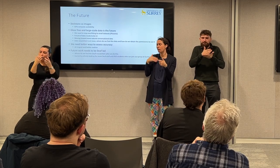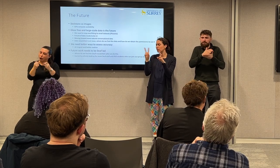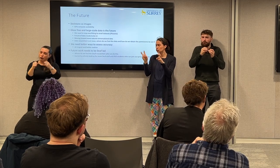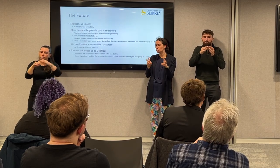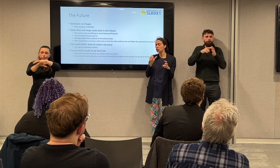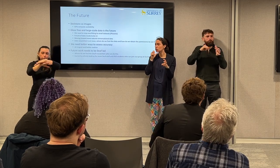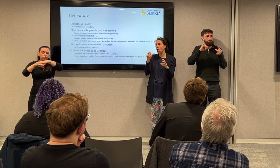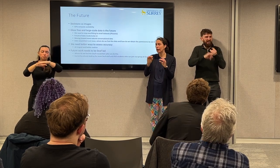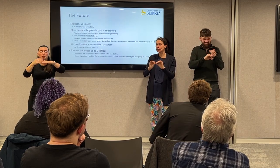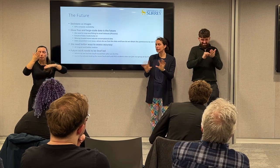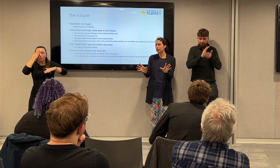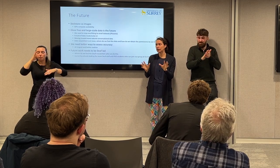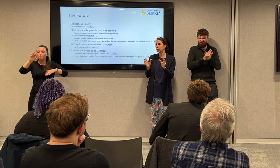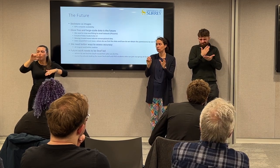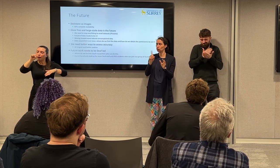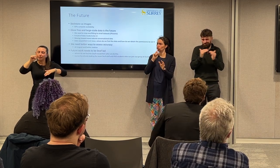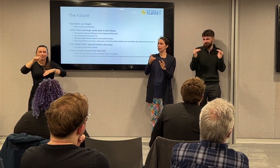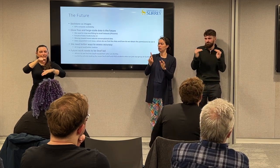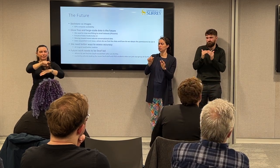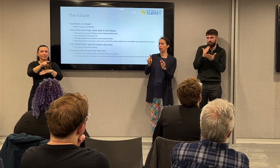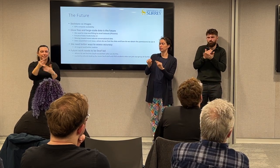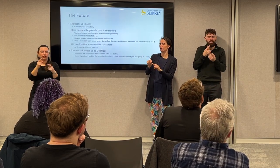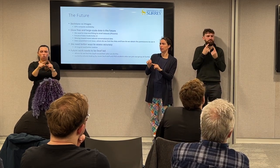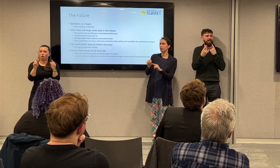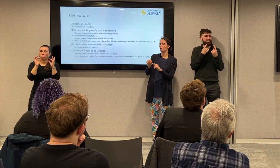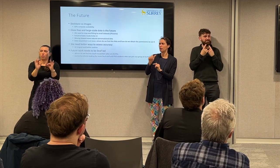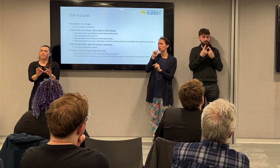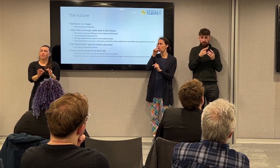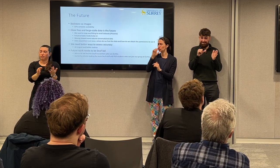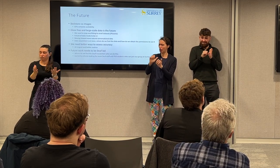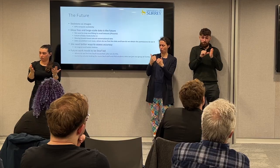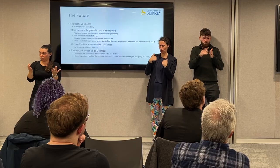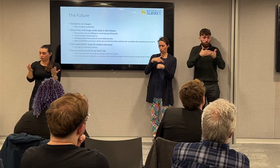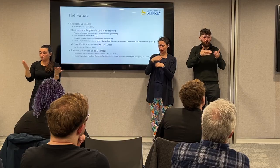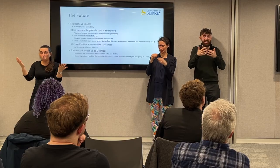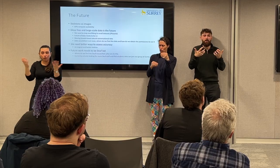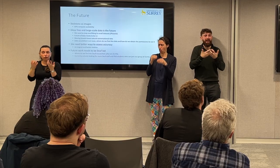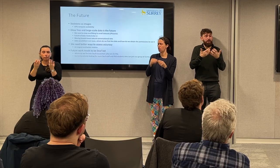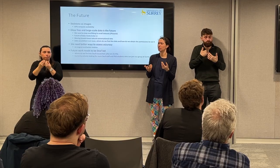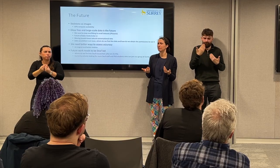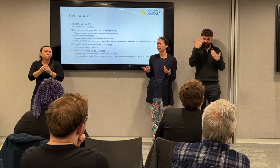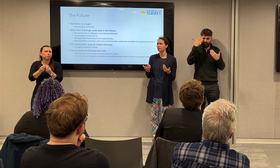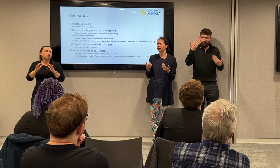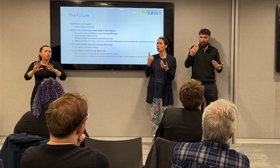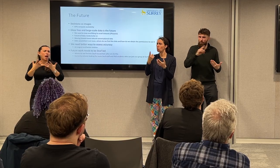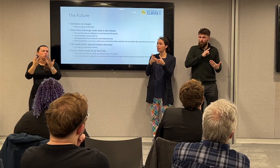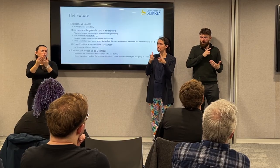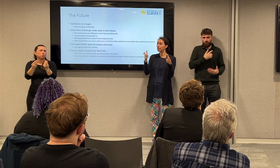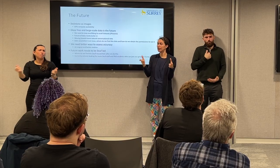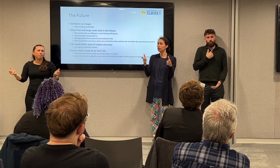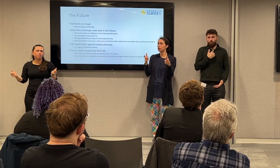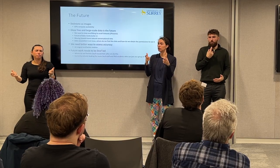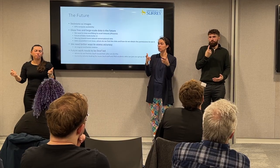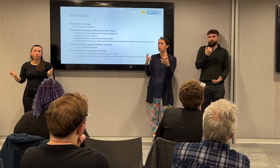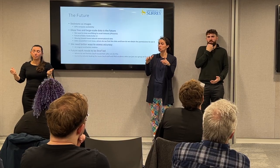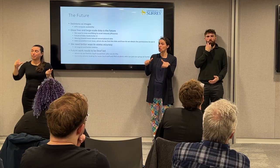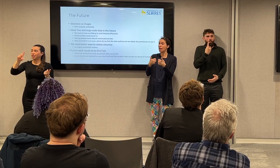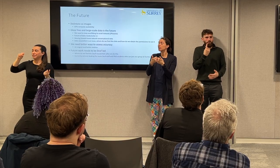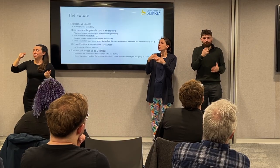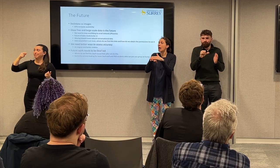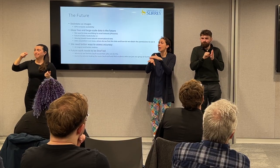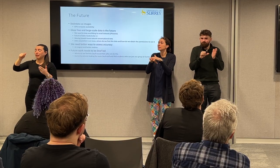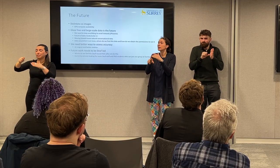not indicative of the real data. And I'm not sure how we address this, because one of the biggest challenges we've got at the moment is access to data and